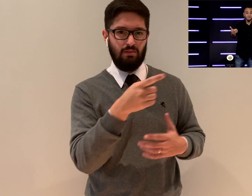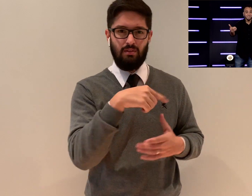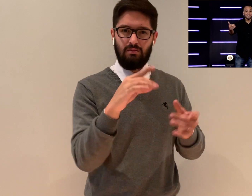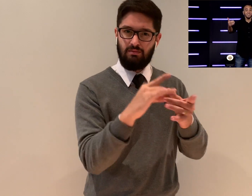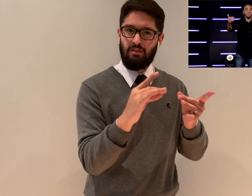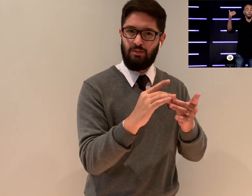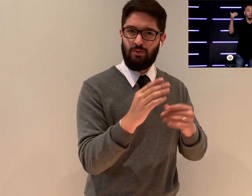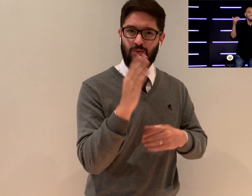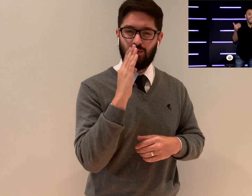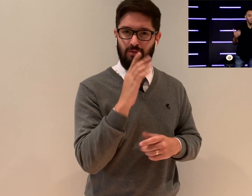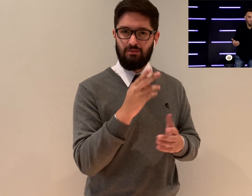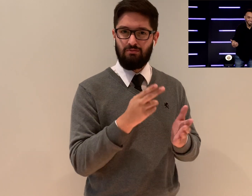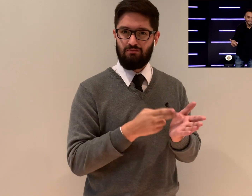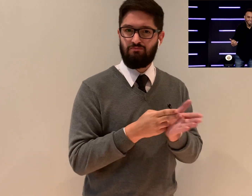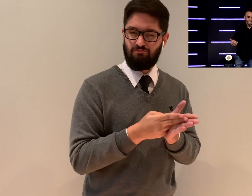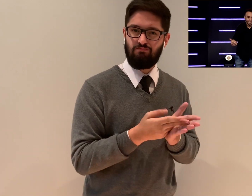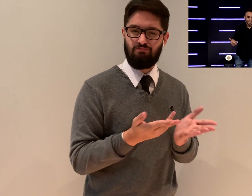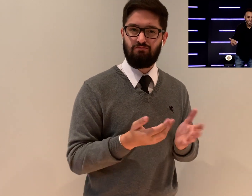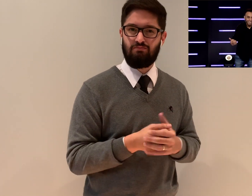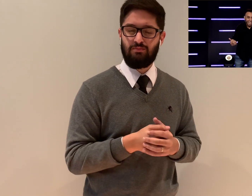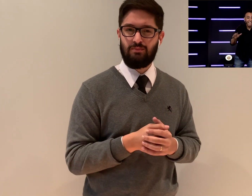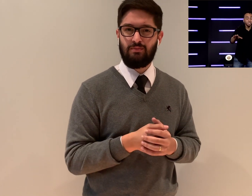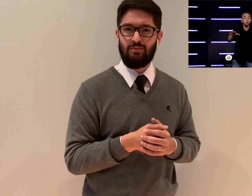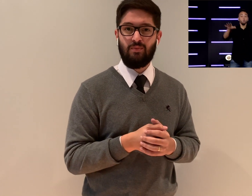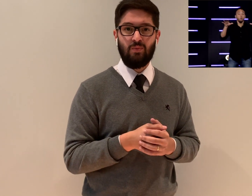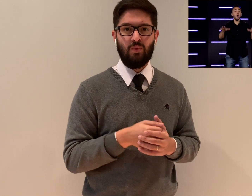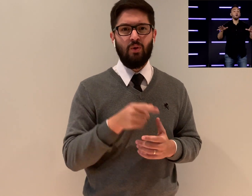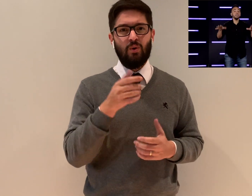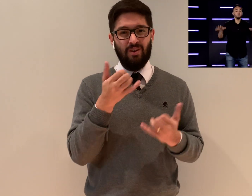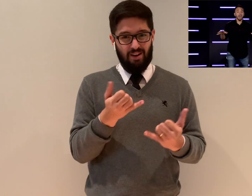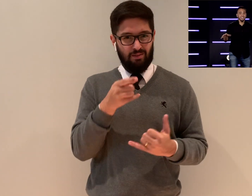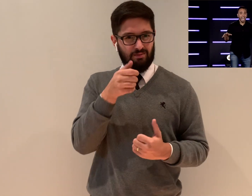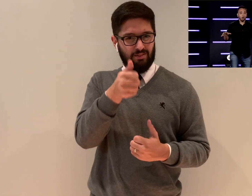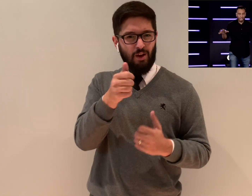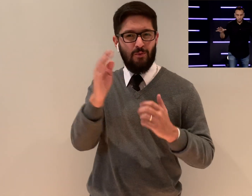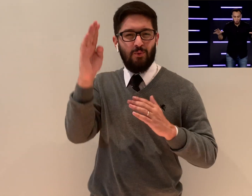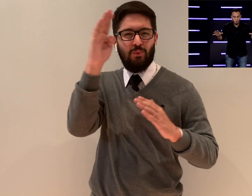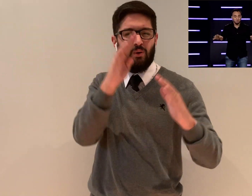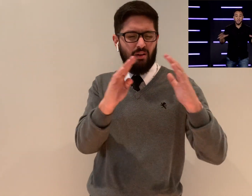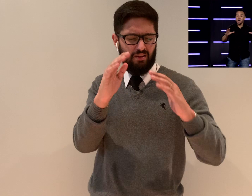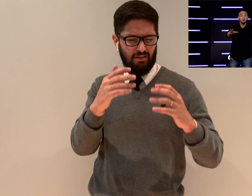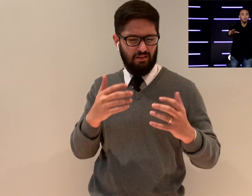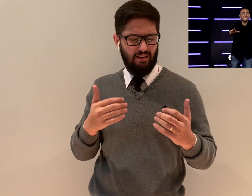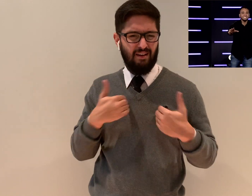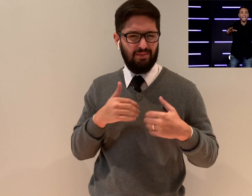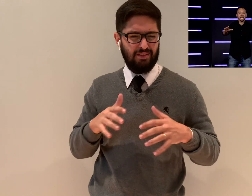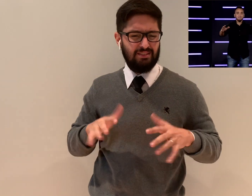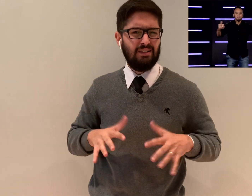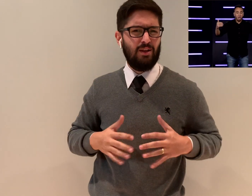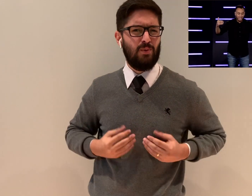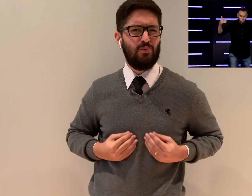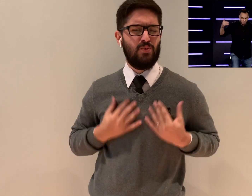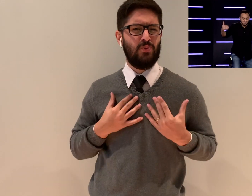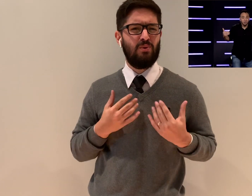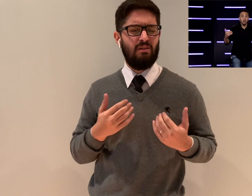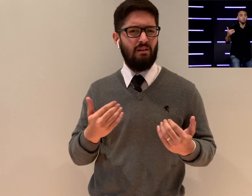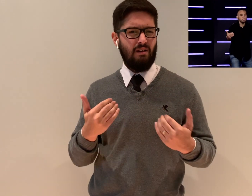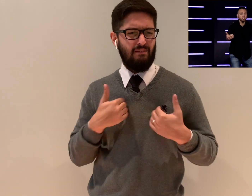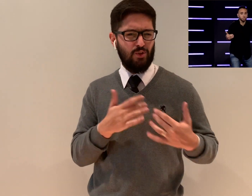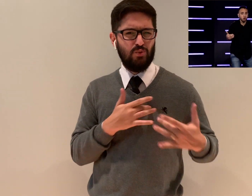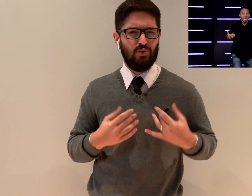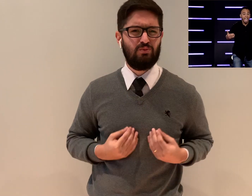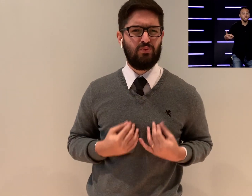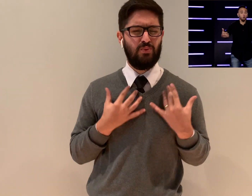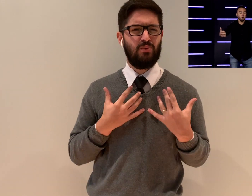saying was accurate. As you worry right now, as you are filled with anxiety, as you are filled